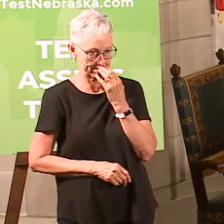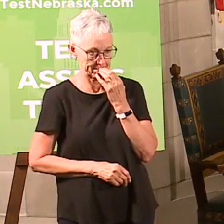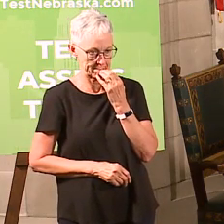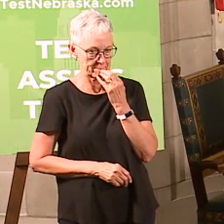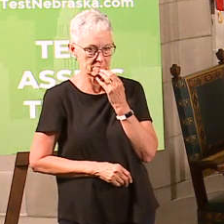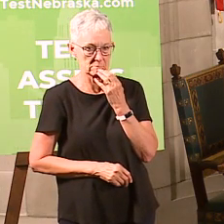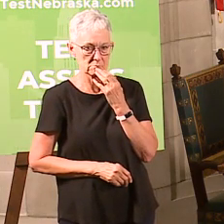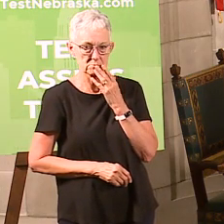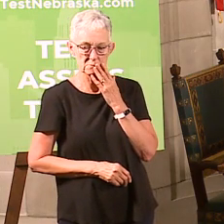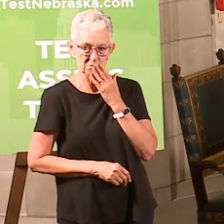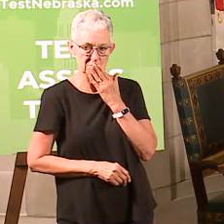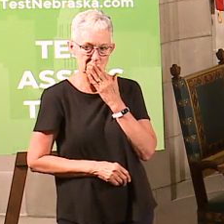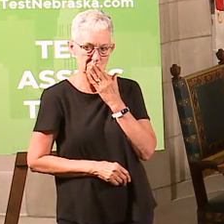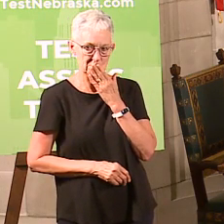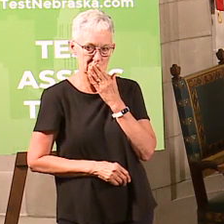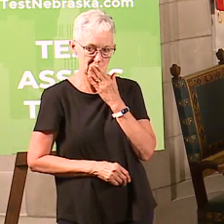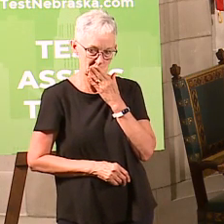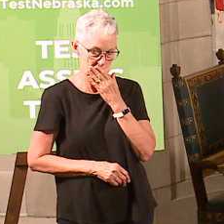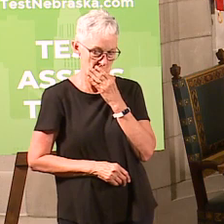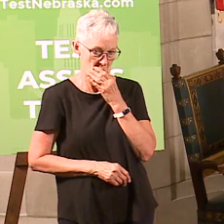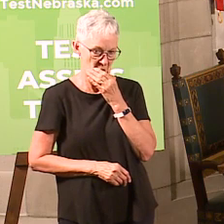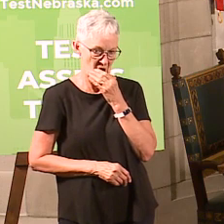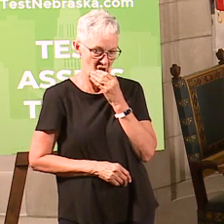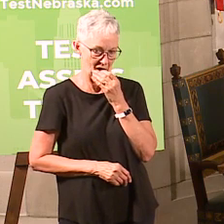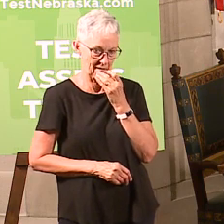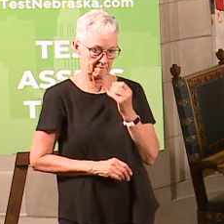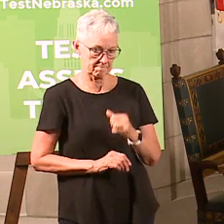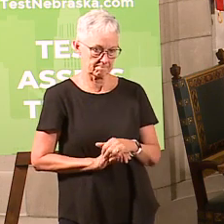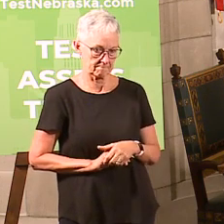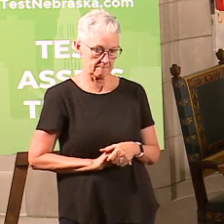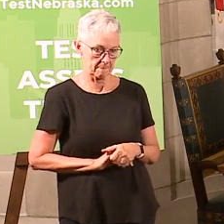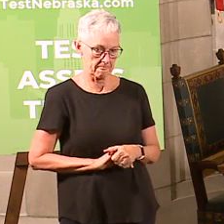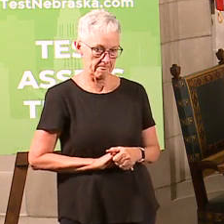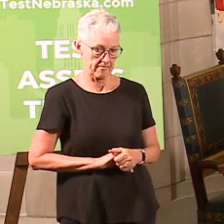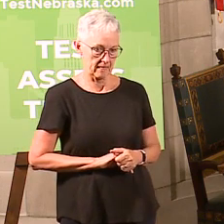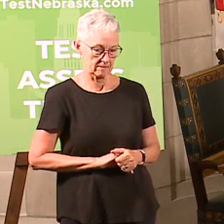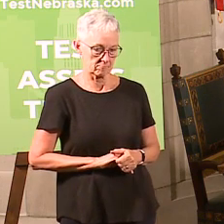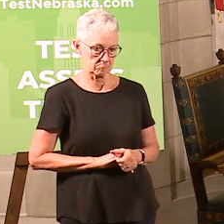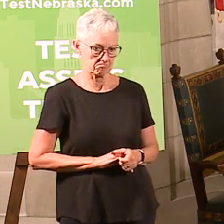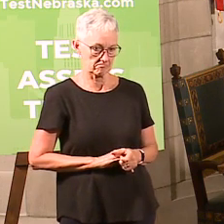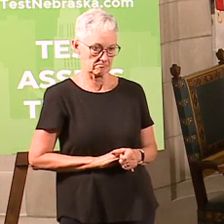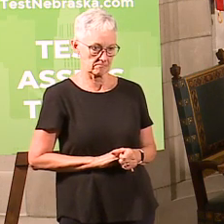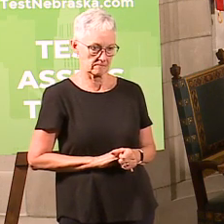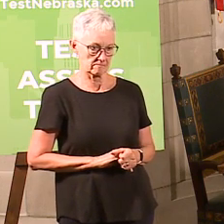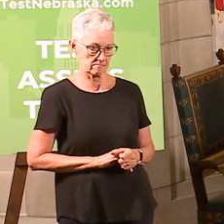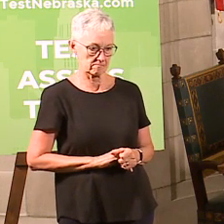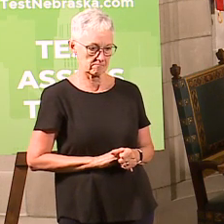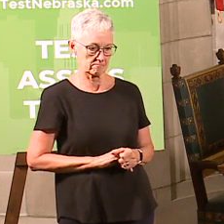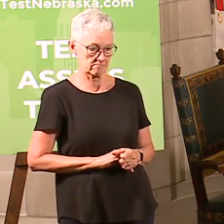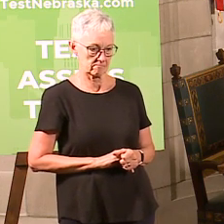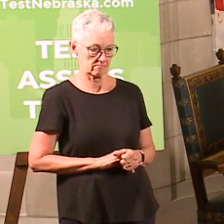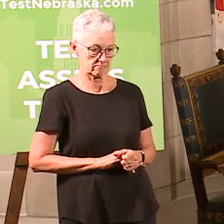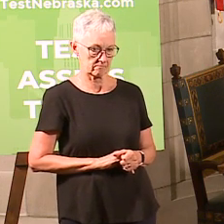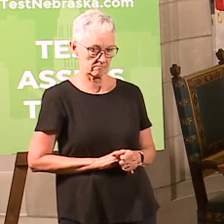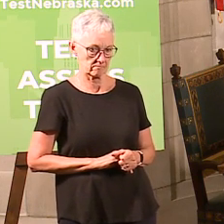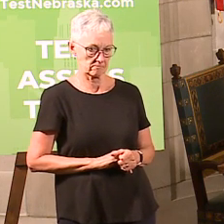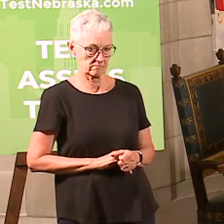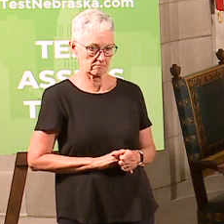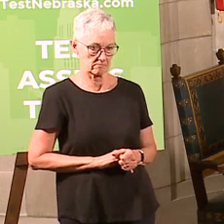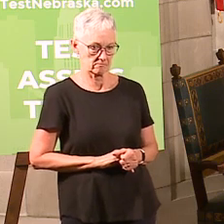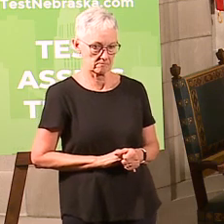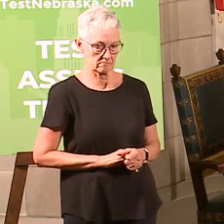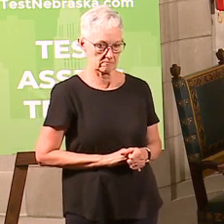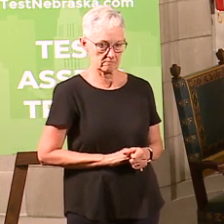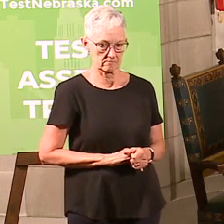to override their grant committee's recommendation and give $1.5 million